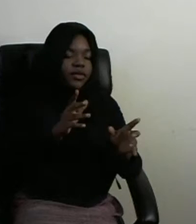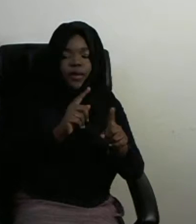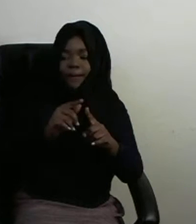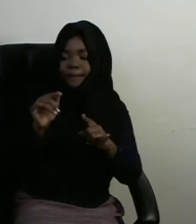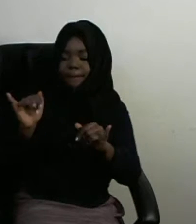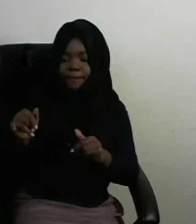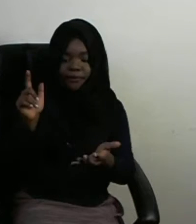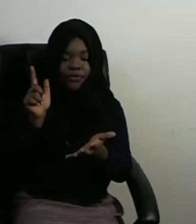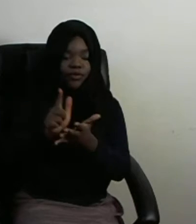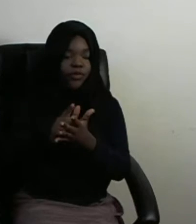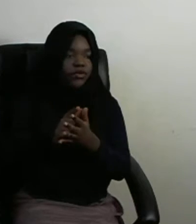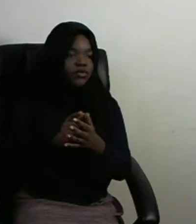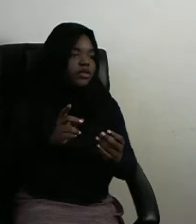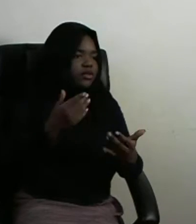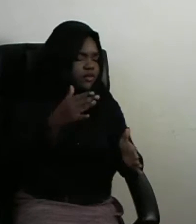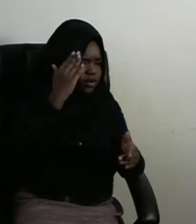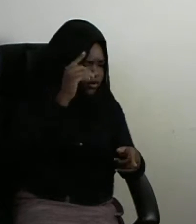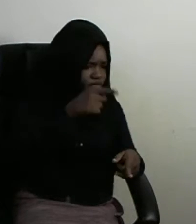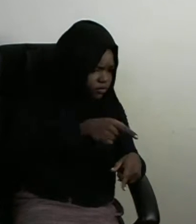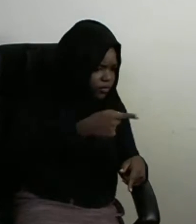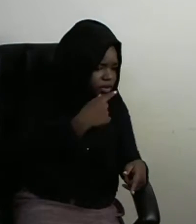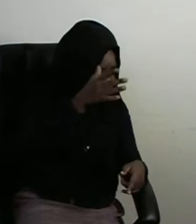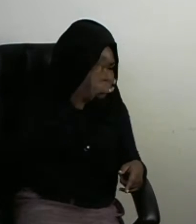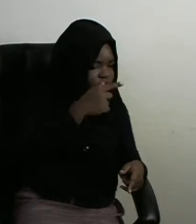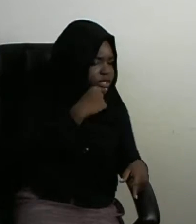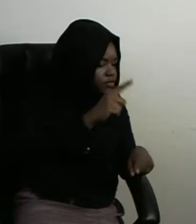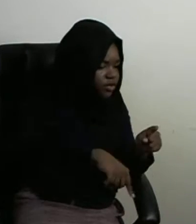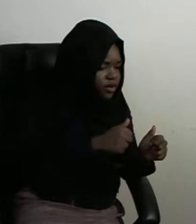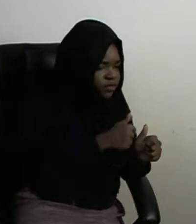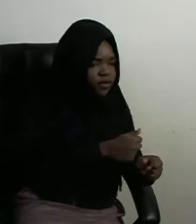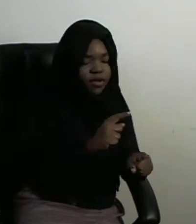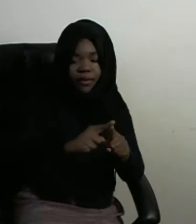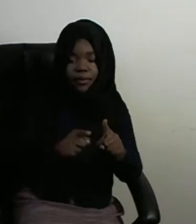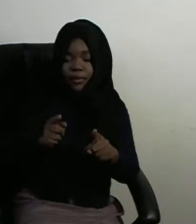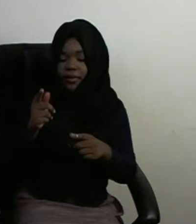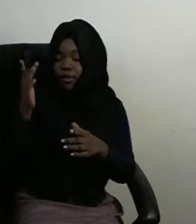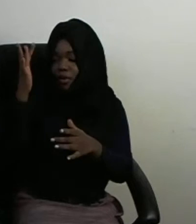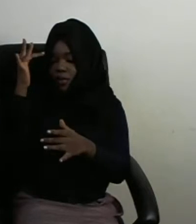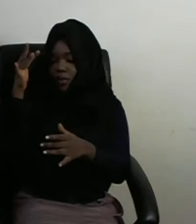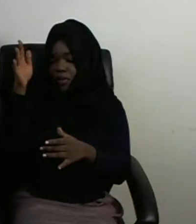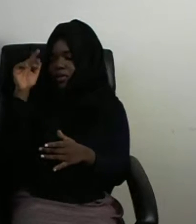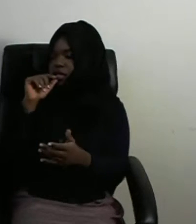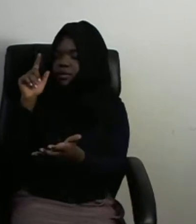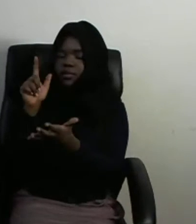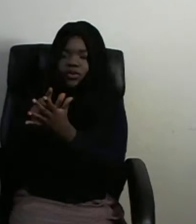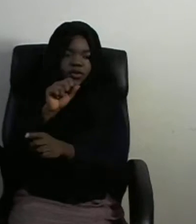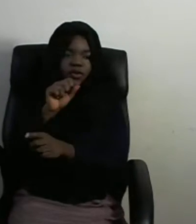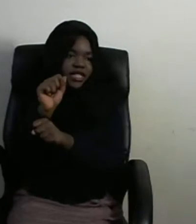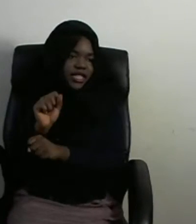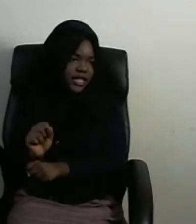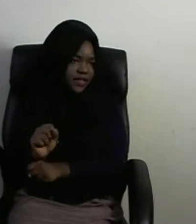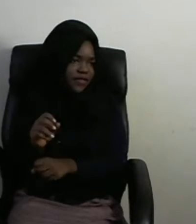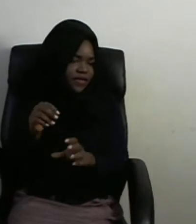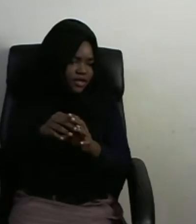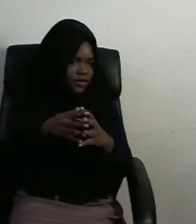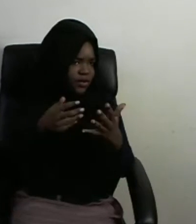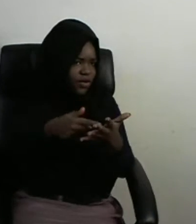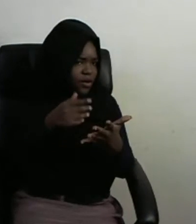prohibition was cut and dry. But why prohibiting slavery did not come in an ayah in